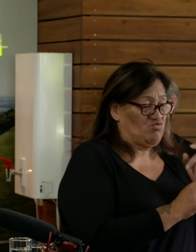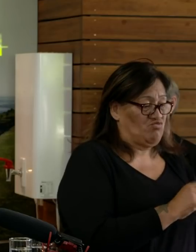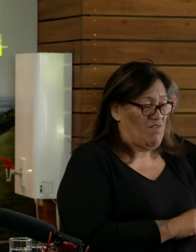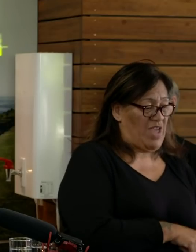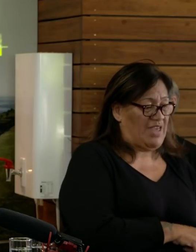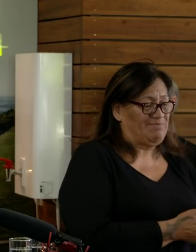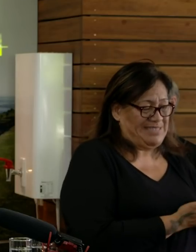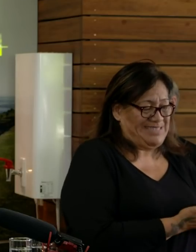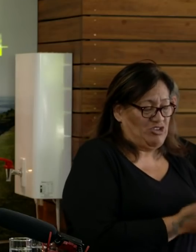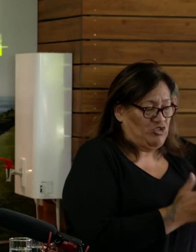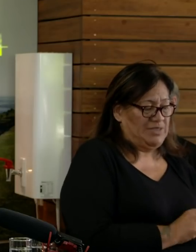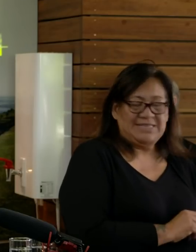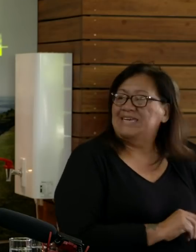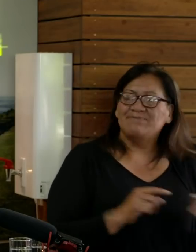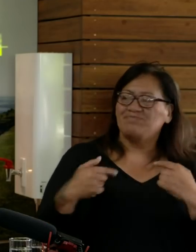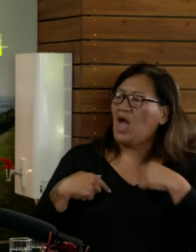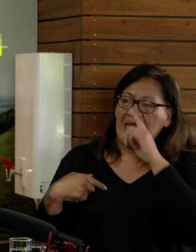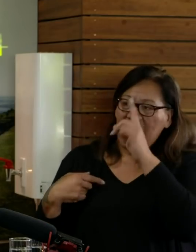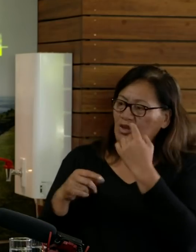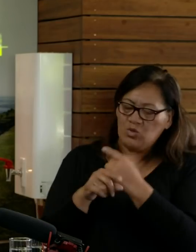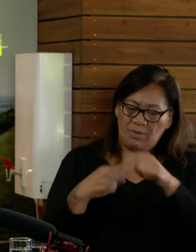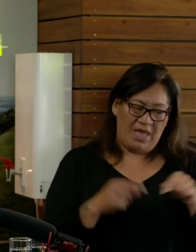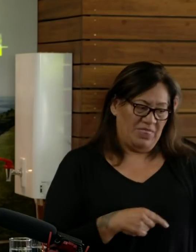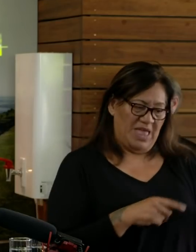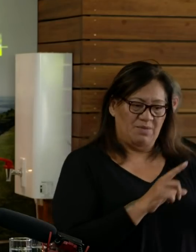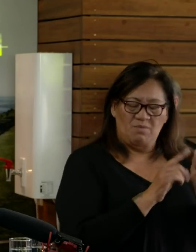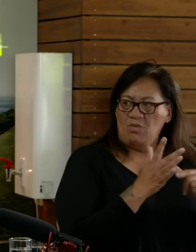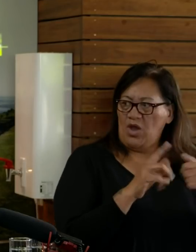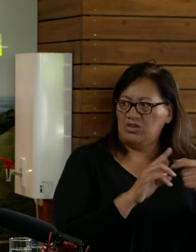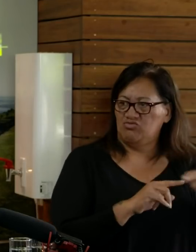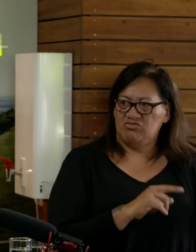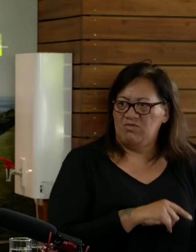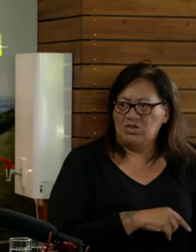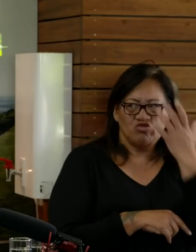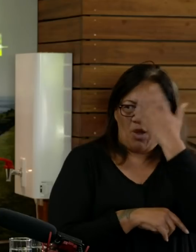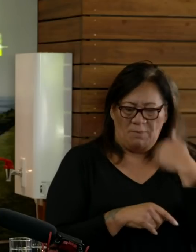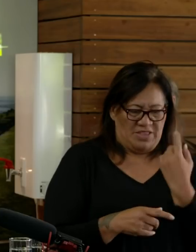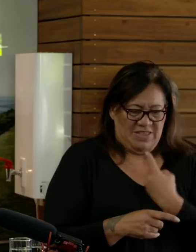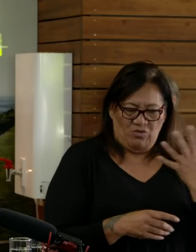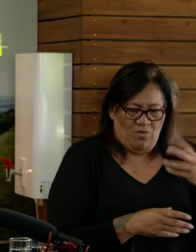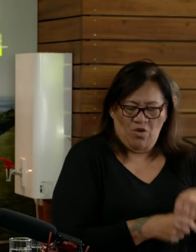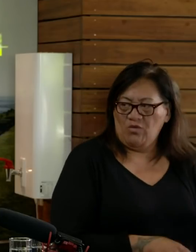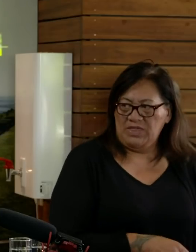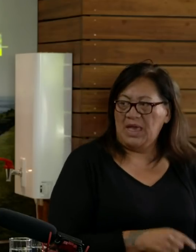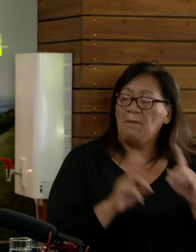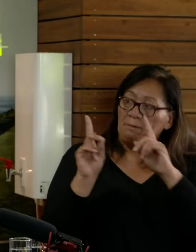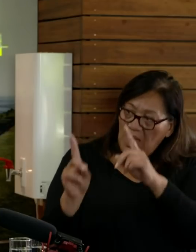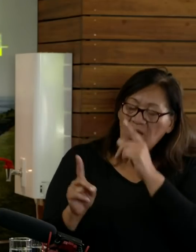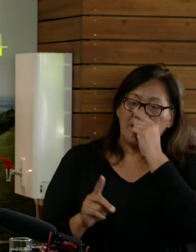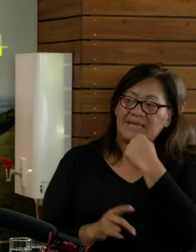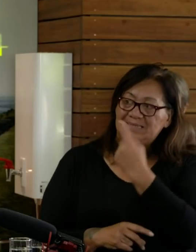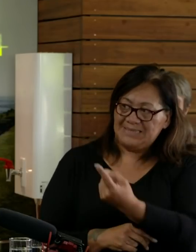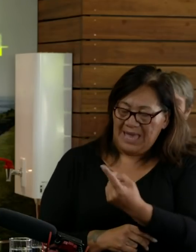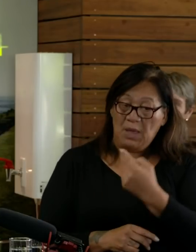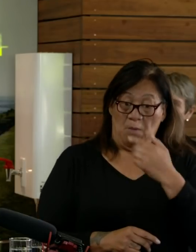mistake? I can't comment specifically on Pike River. I wasn't directly involved. But what I can say is, from